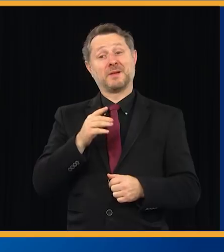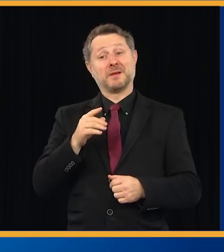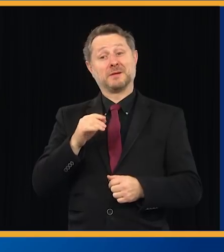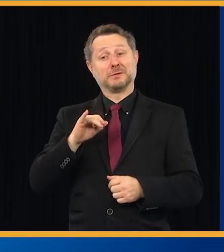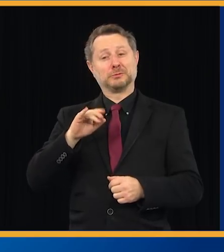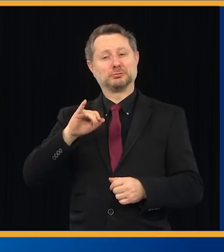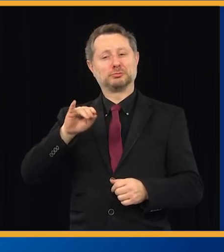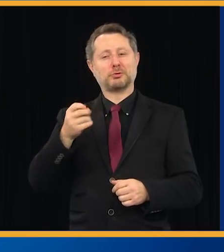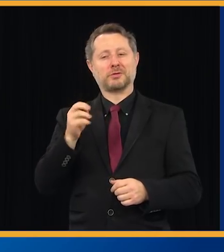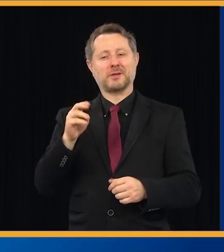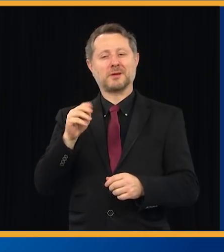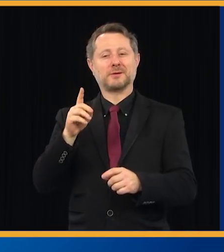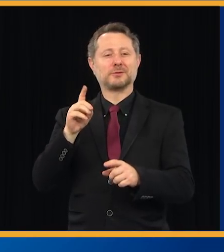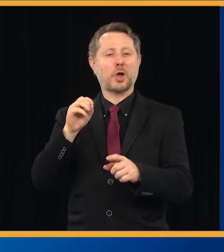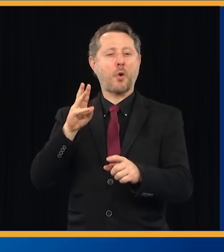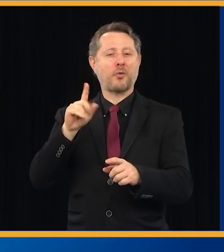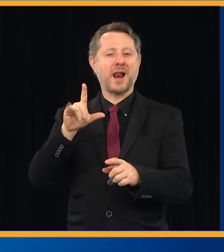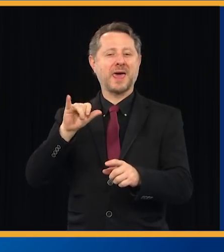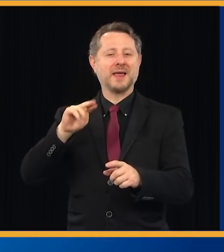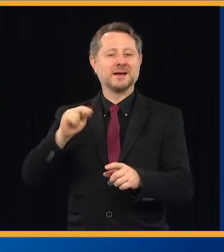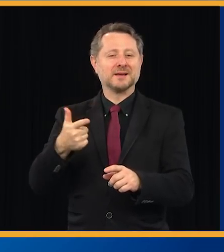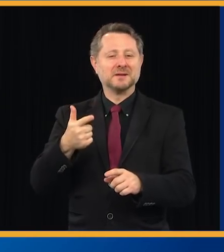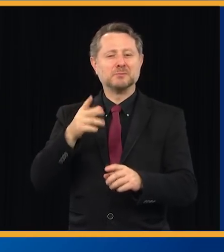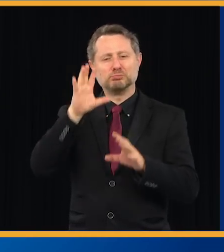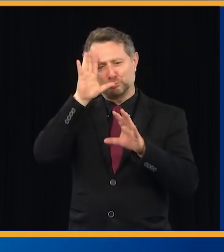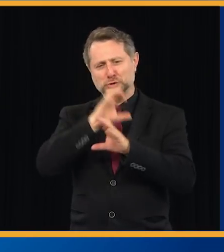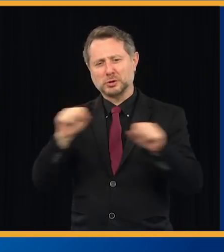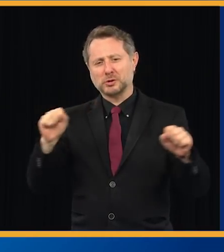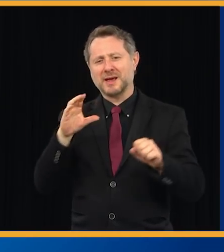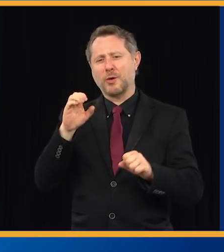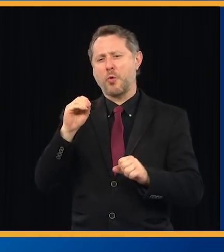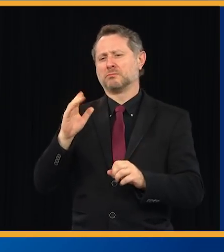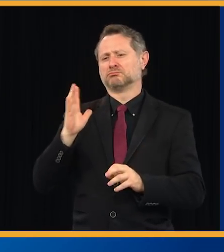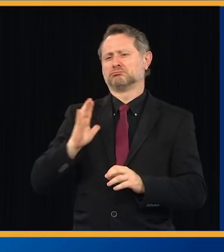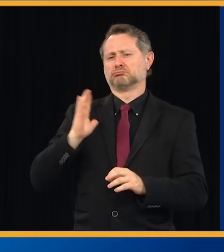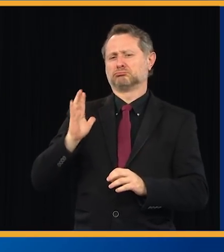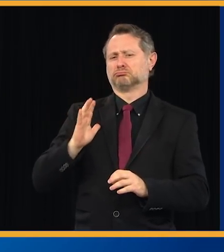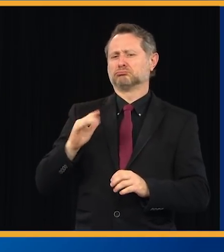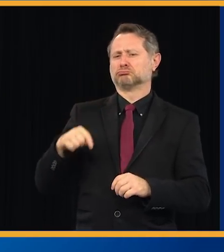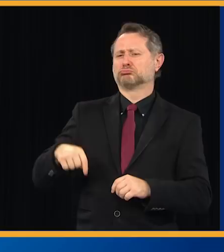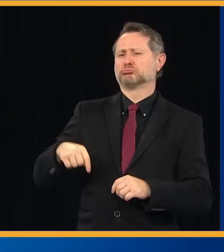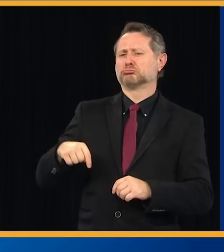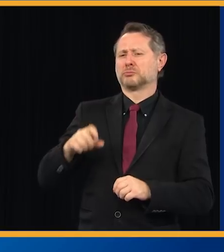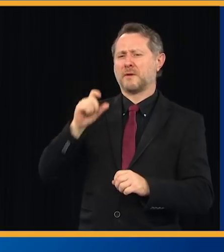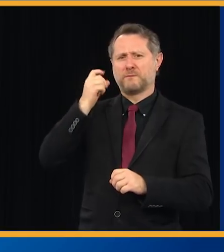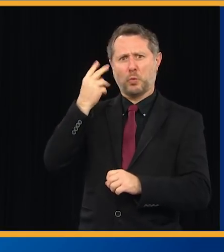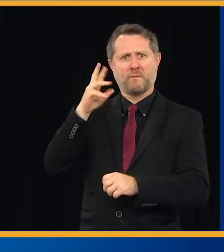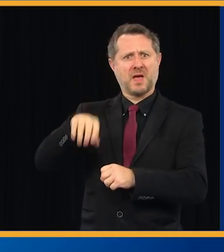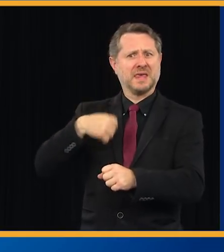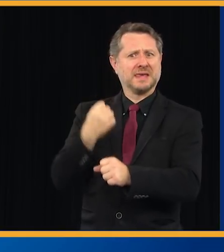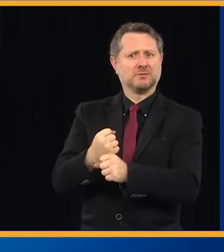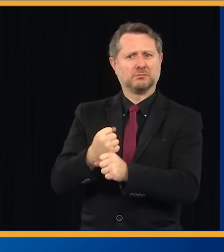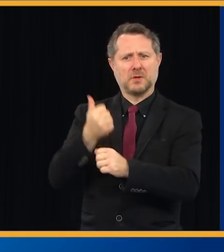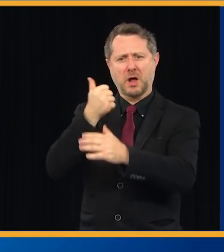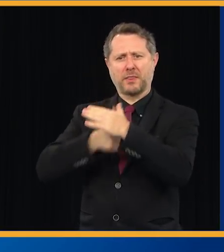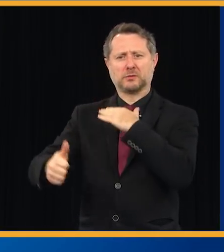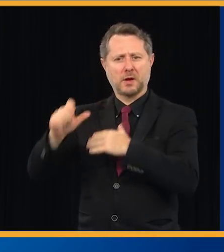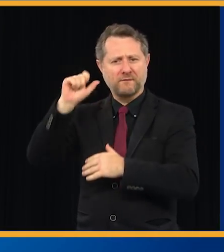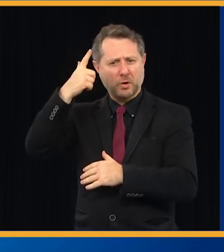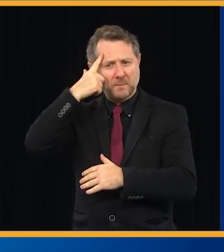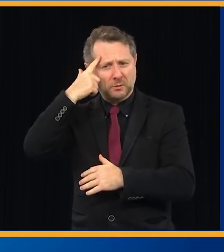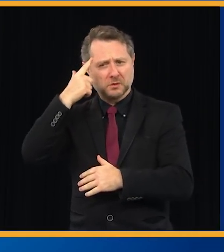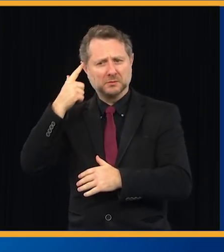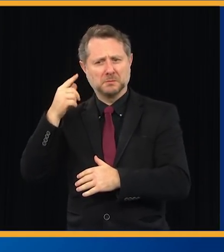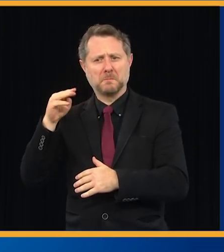this facility, but Michael Dowling worked for 12 years with Governor Mario Cuomo, who I believe was the best